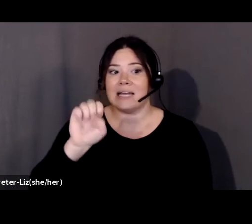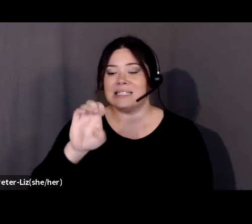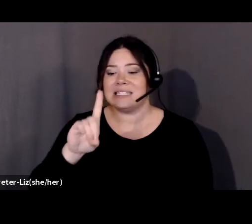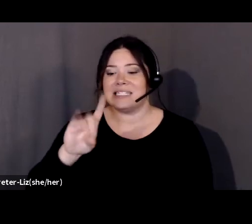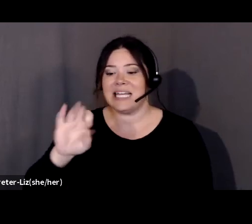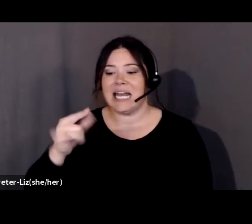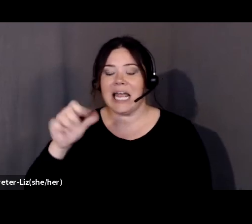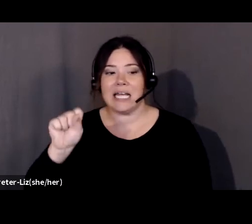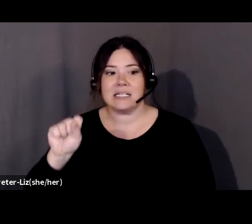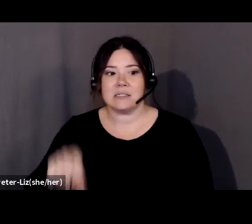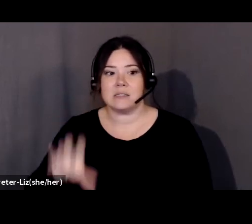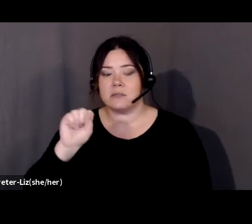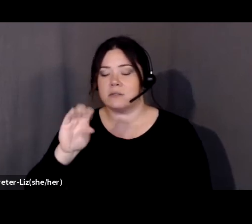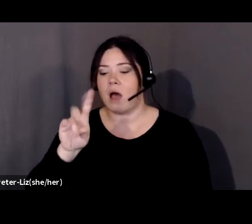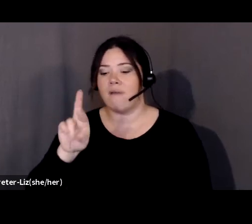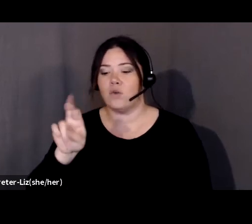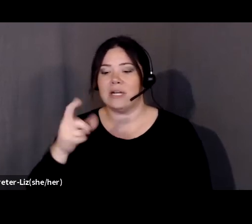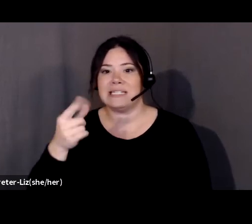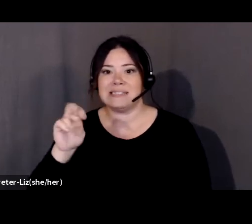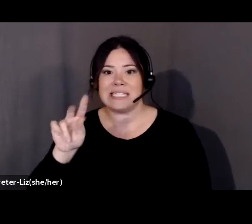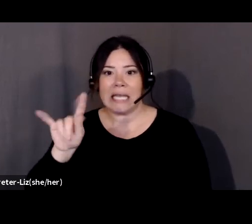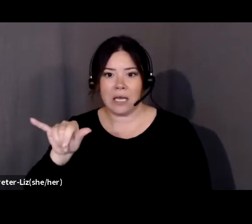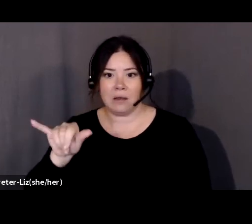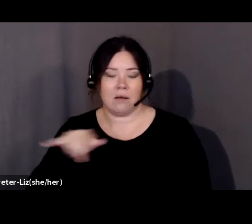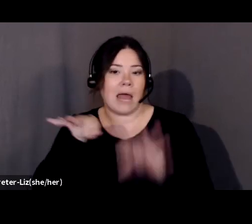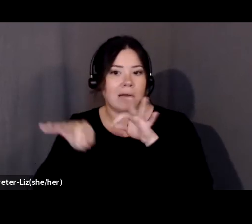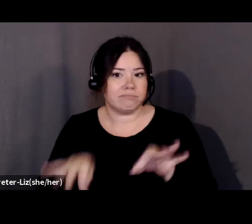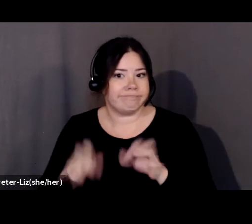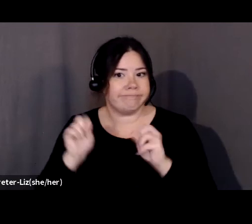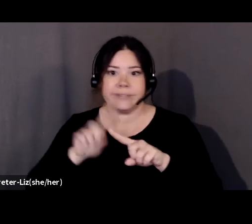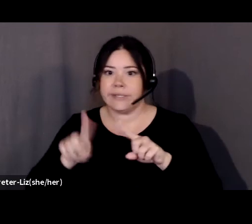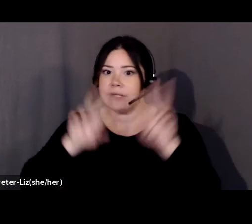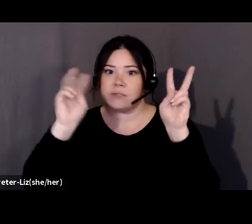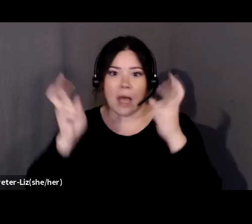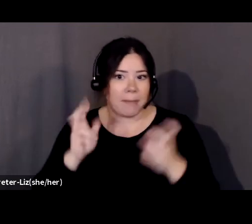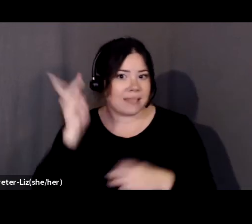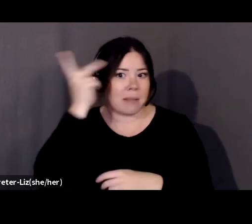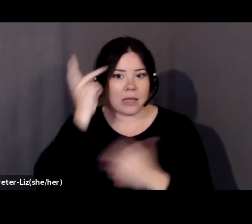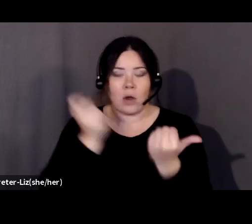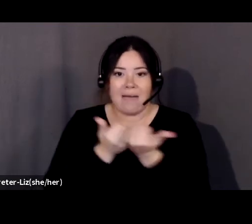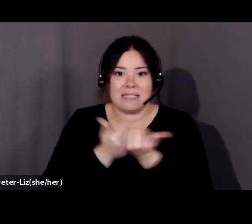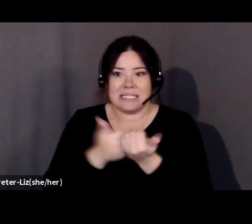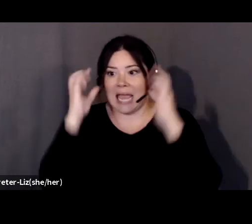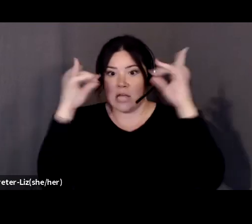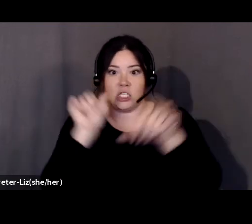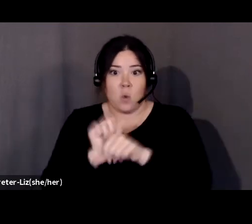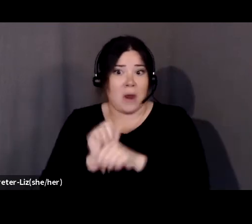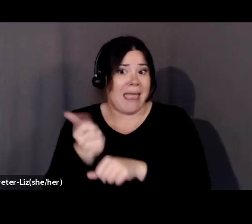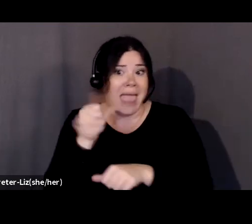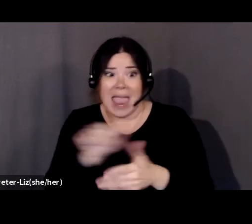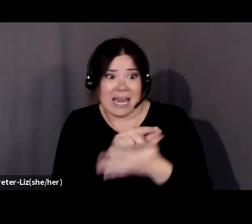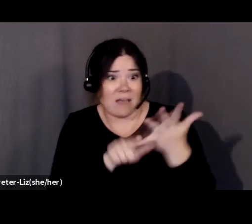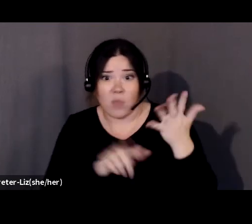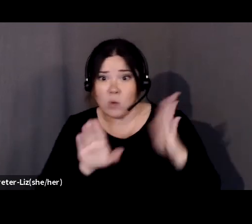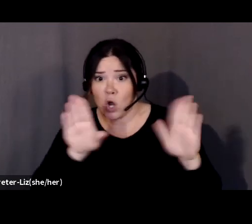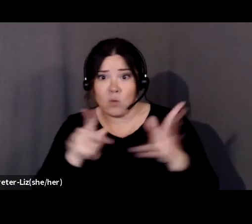does covers a variety of topics, a variety of political advocacy and education work. But any of these places are great places to